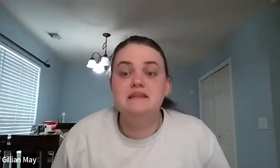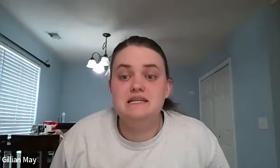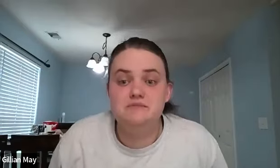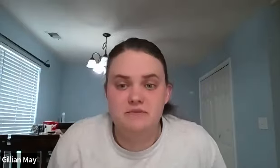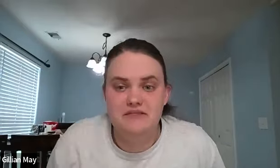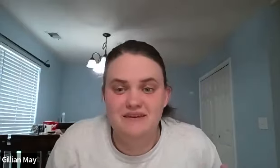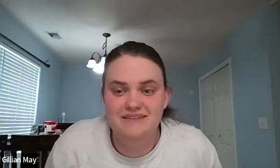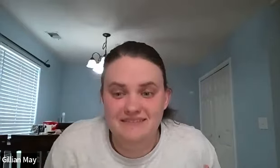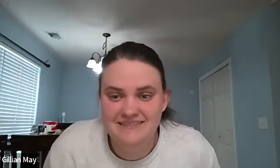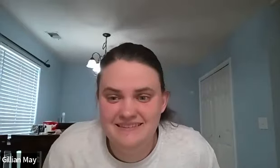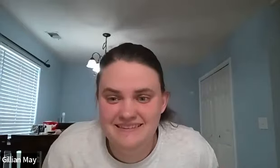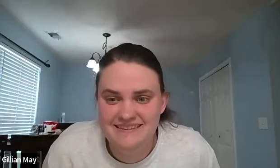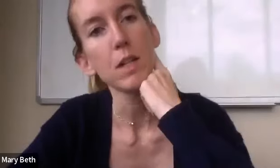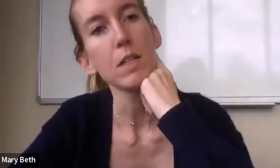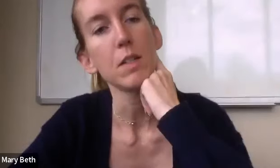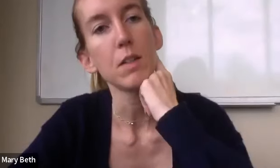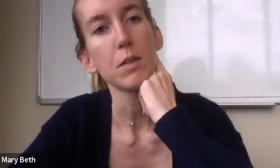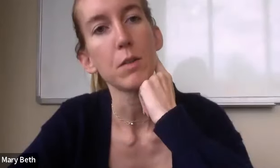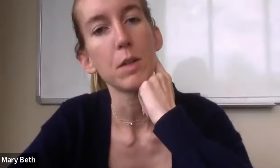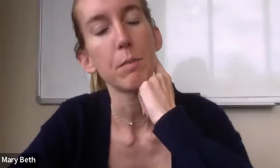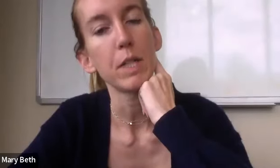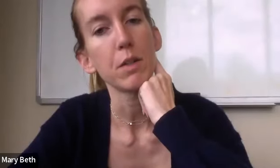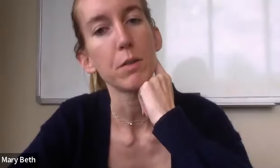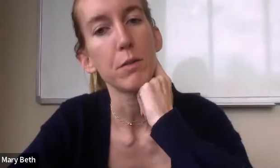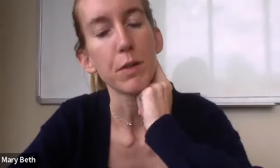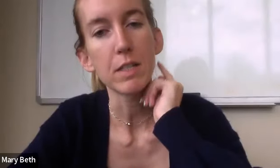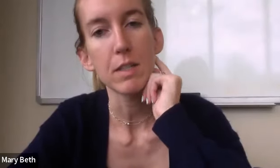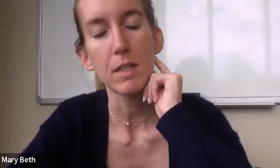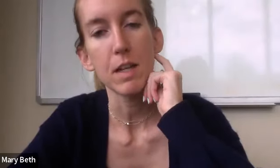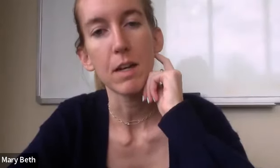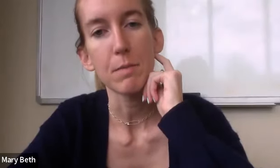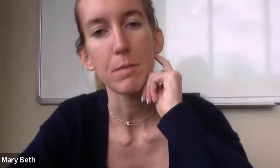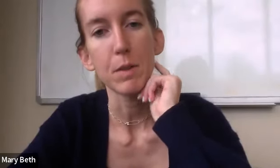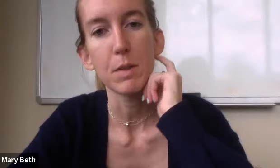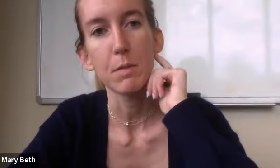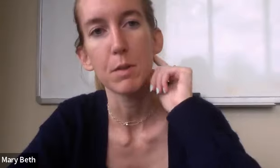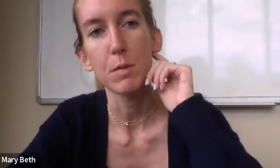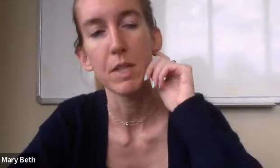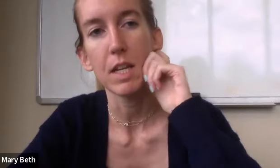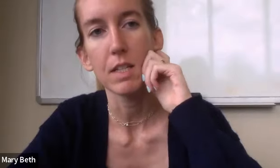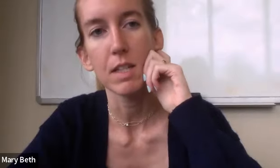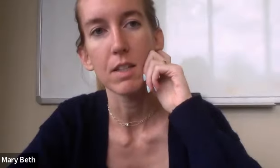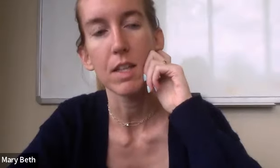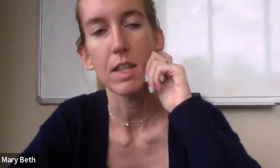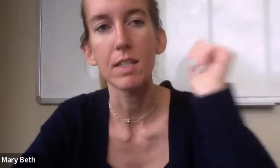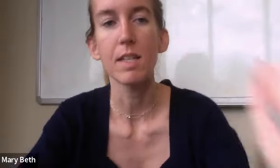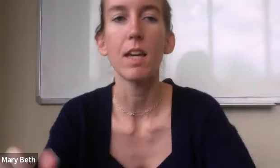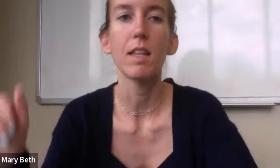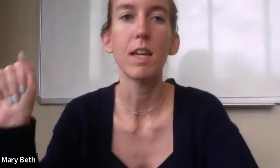Yes. When I'm talking to my new friends who's speaking ASL, they say they